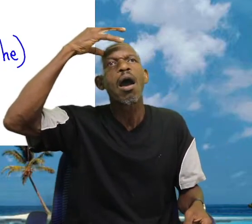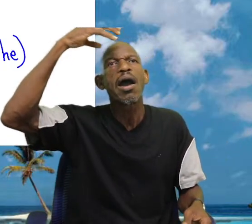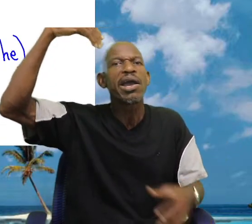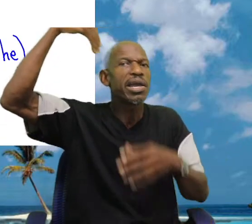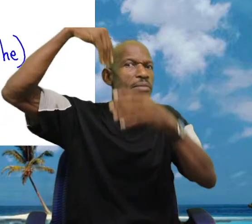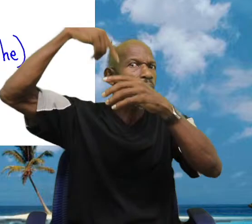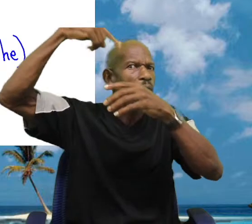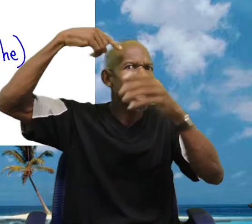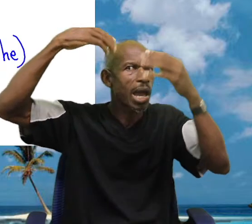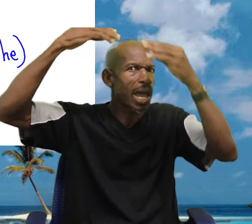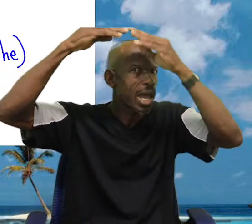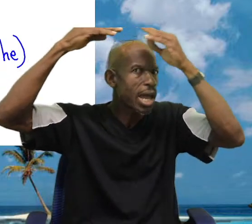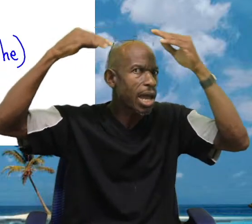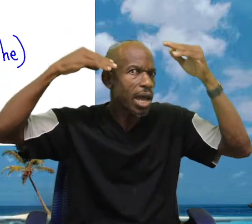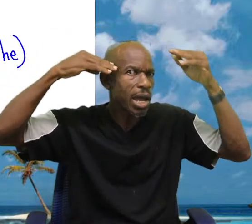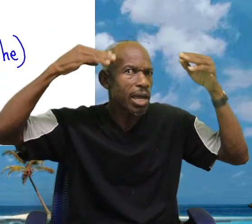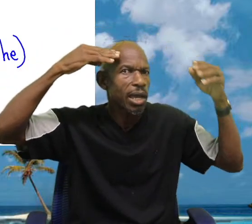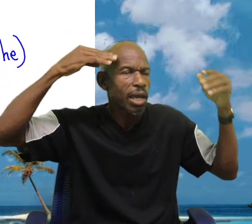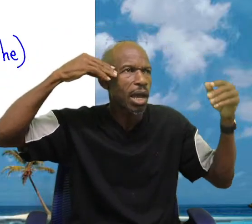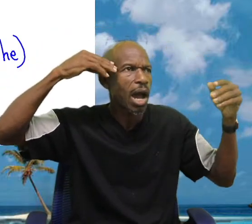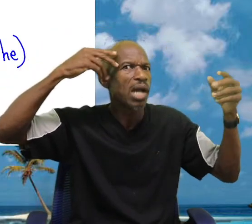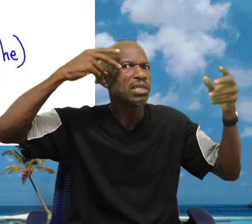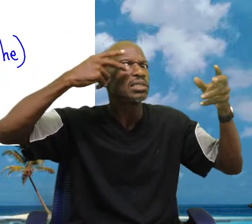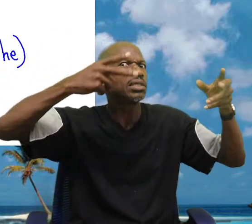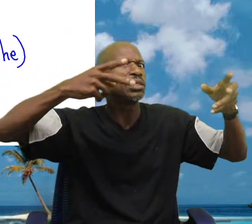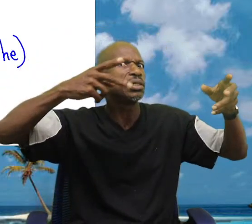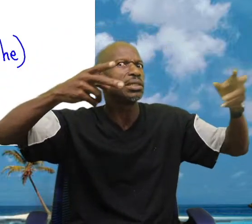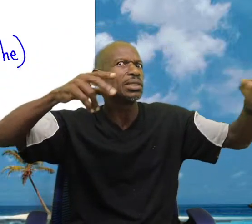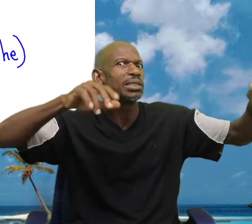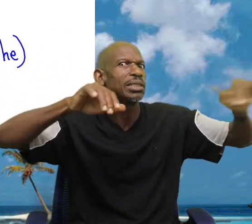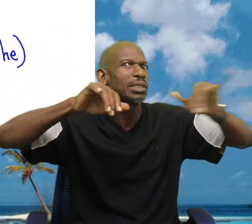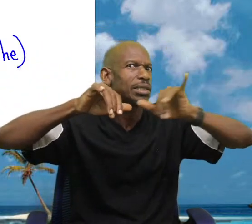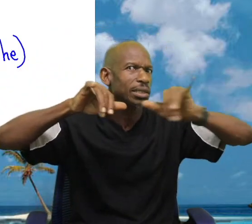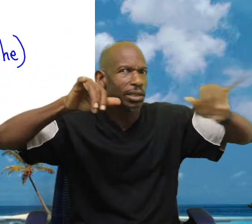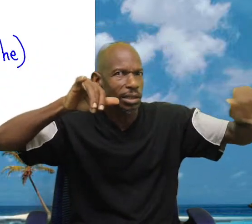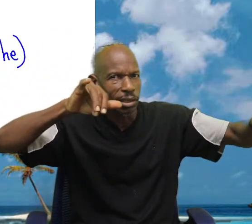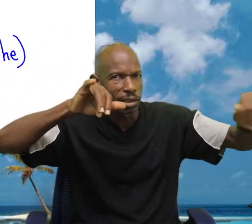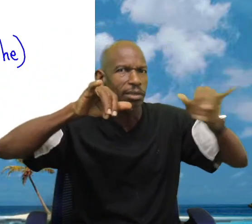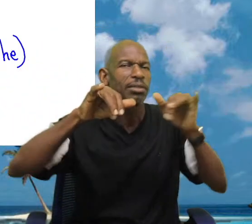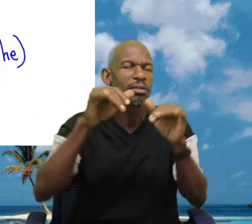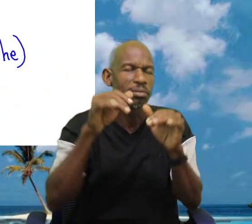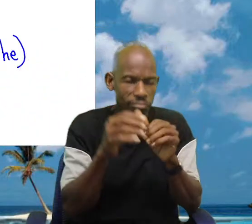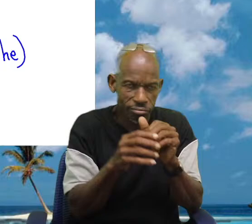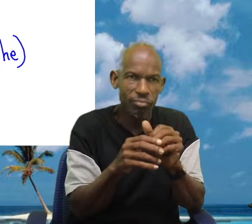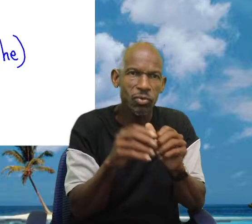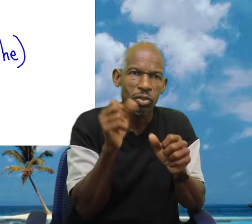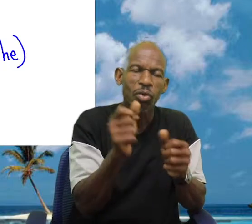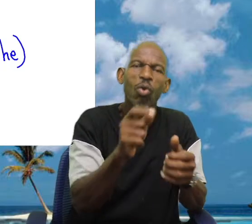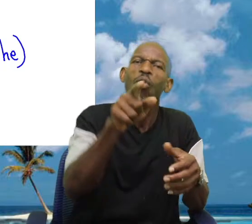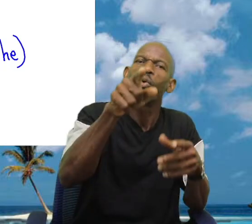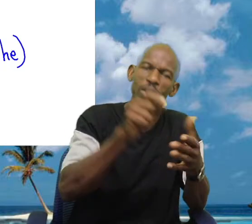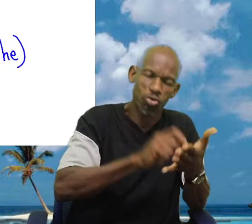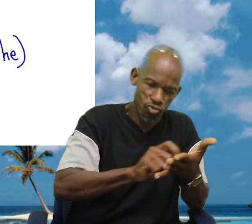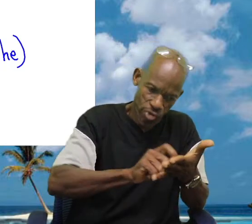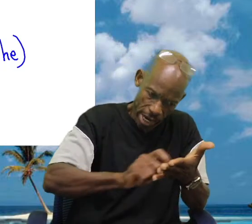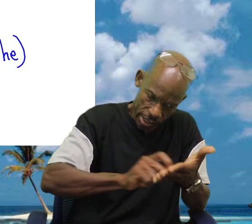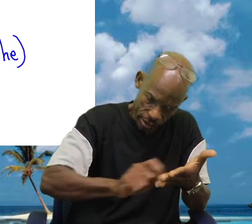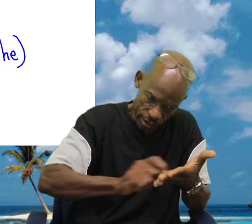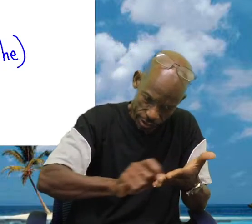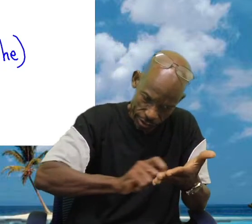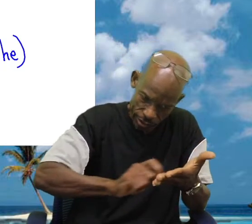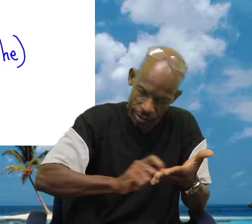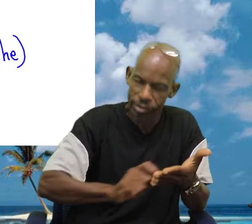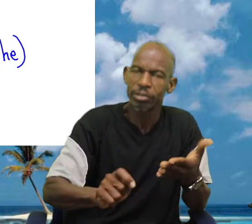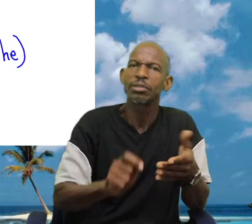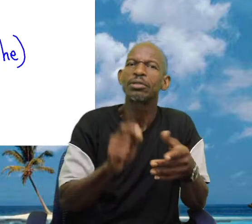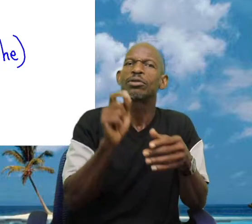that help us to make a picture in our mind as to what we are talking about. In sign